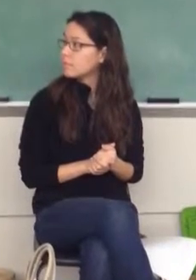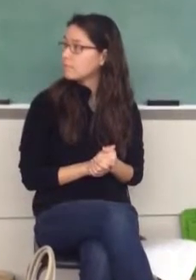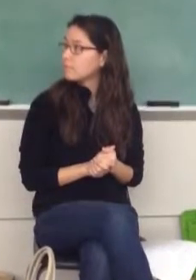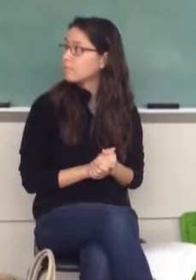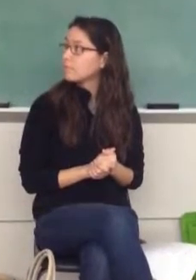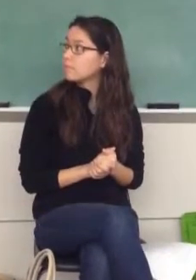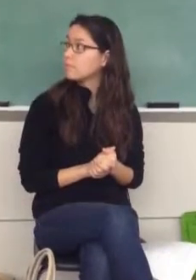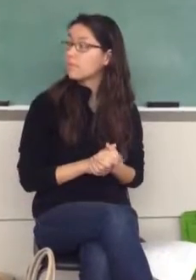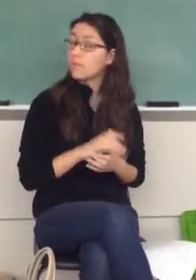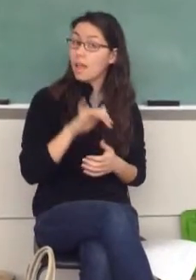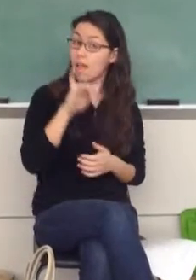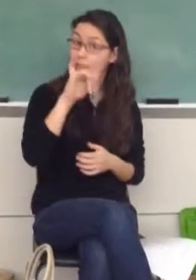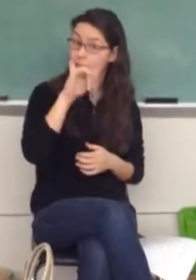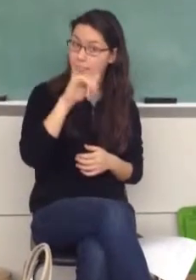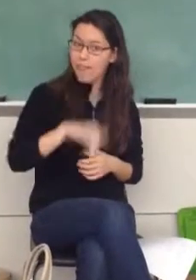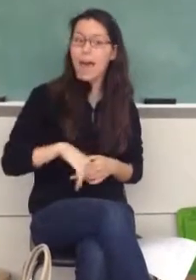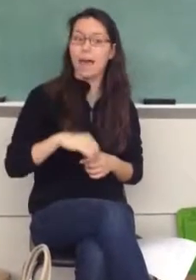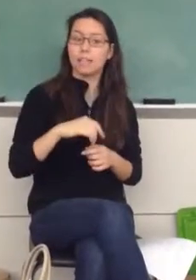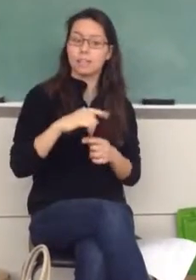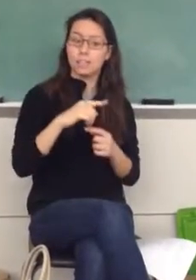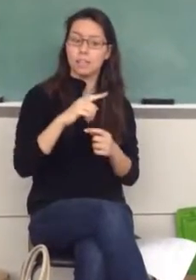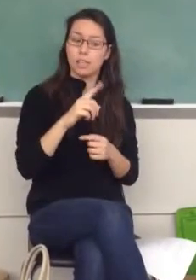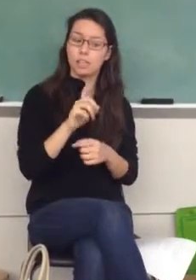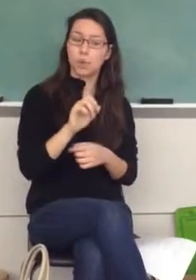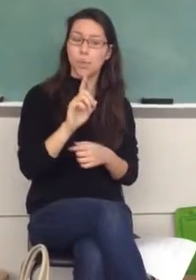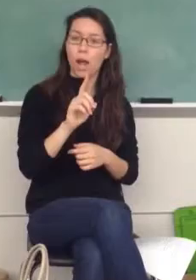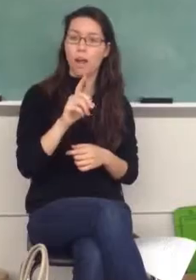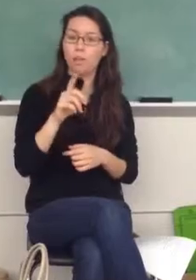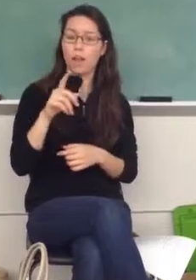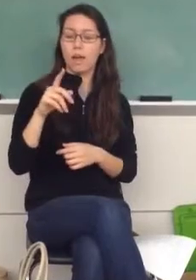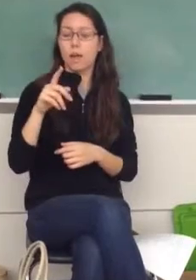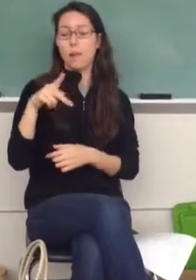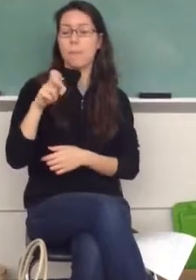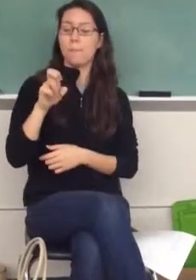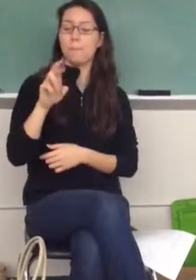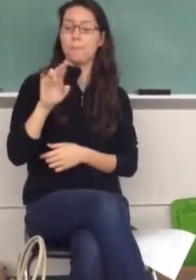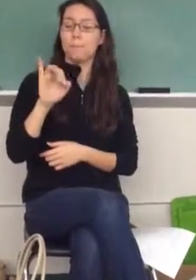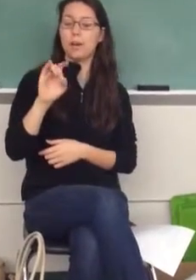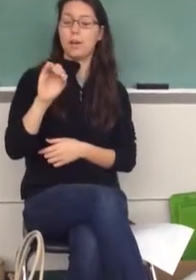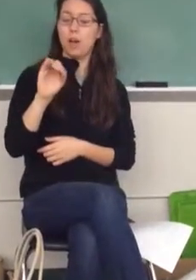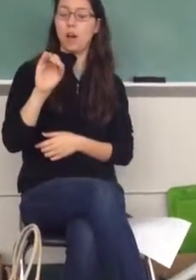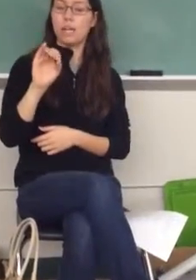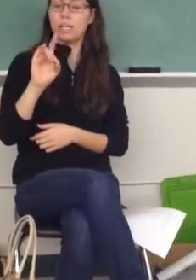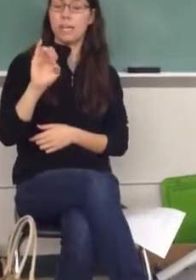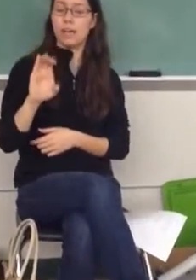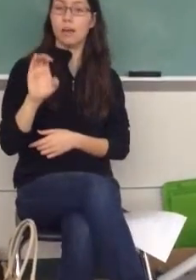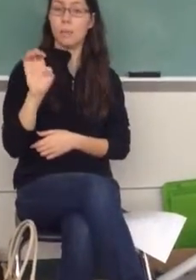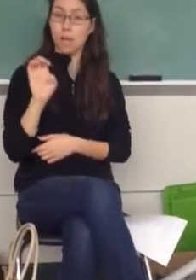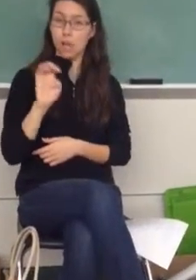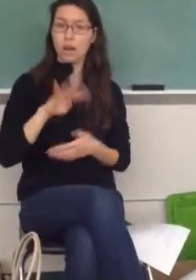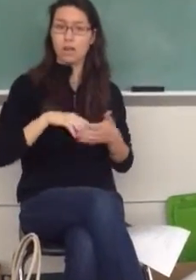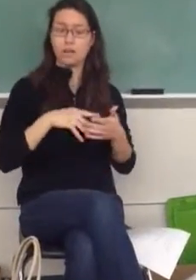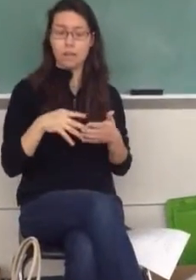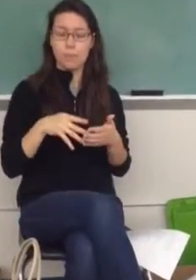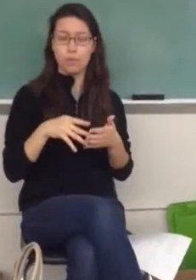That's where the periodic table gets its name. It has these long repeating rows. Periodic means repeating.